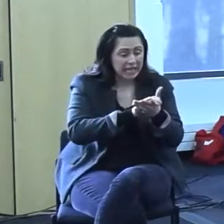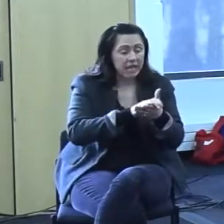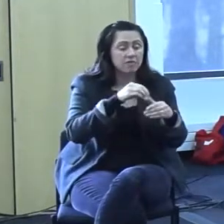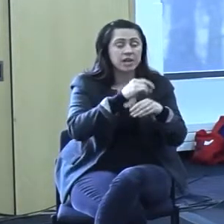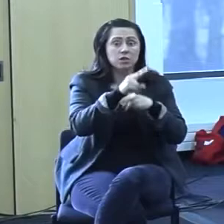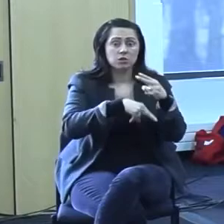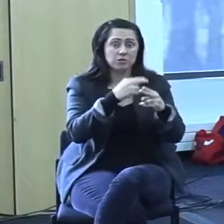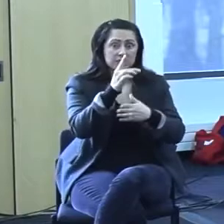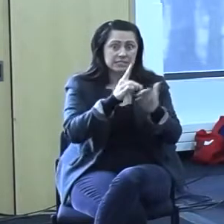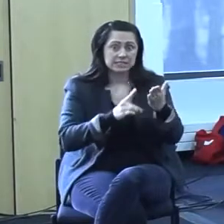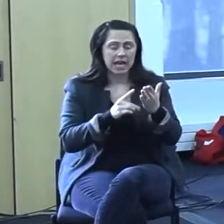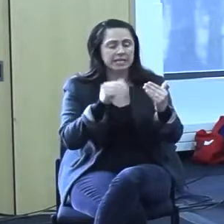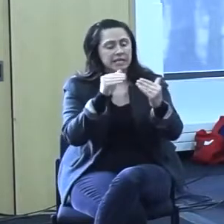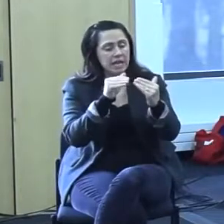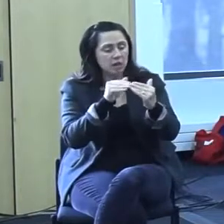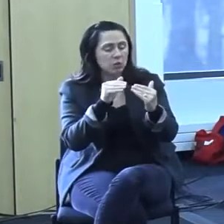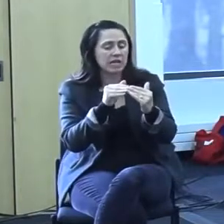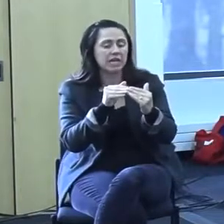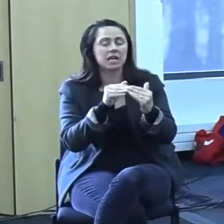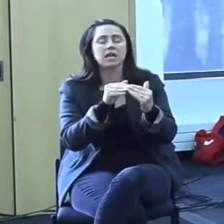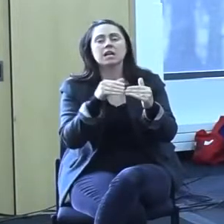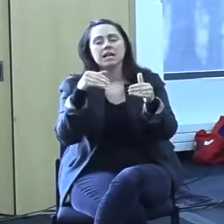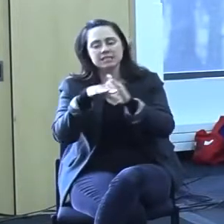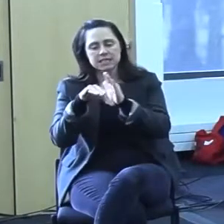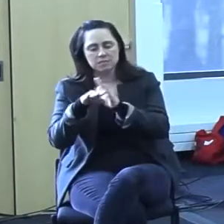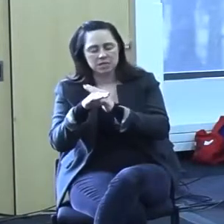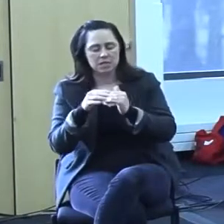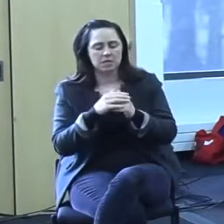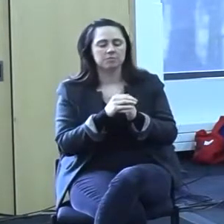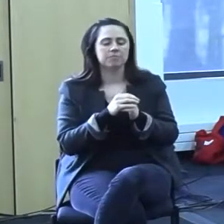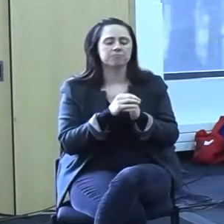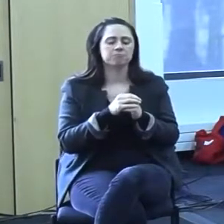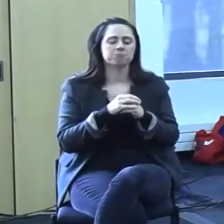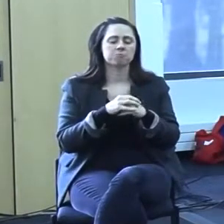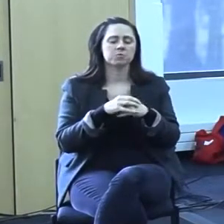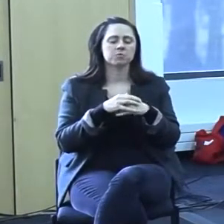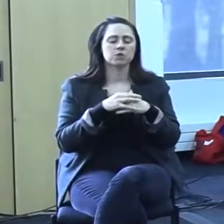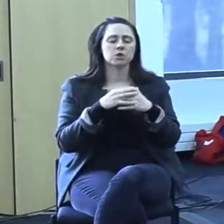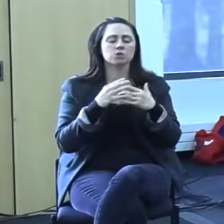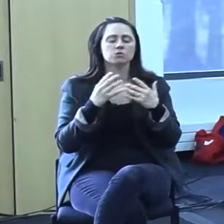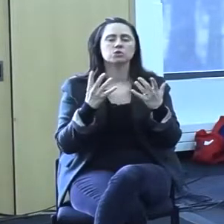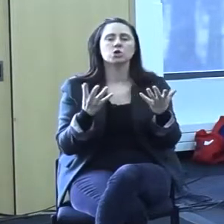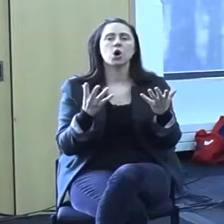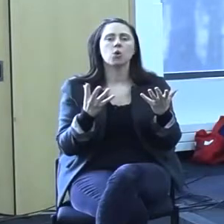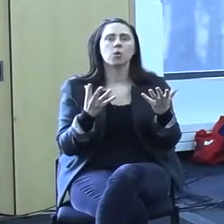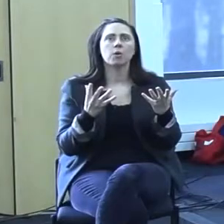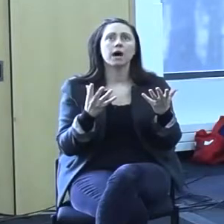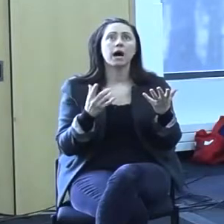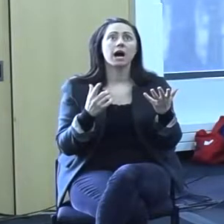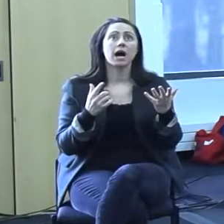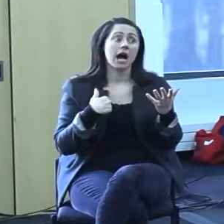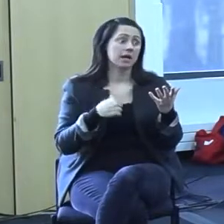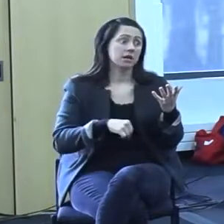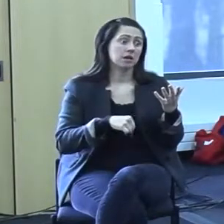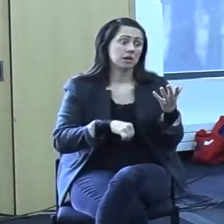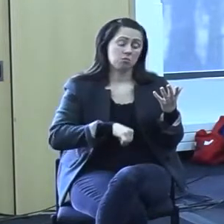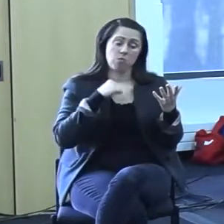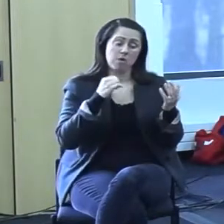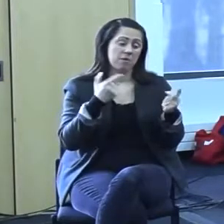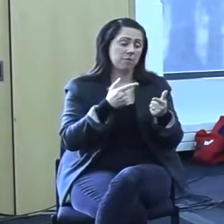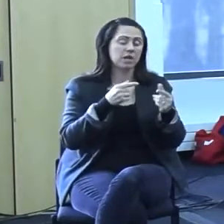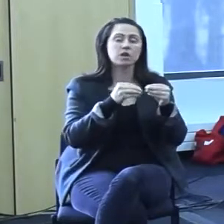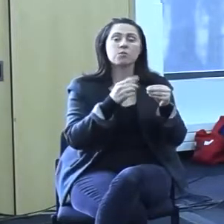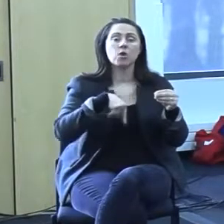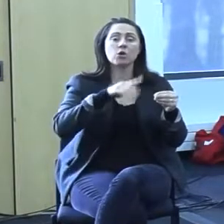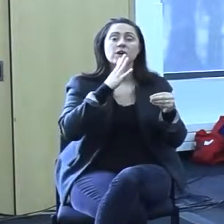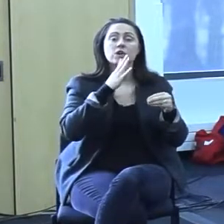believe in equity, we believe in accessibility. So the more, I mean, I applaud everybody. And the more